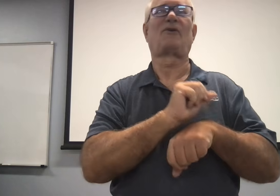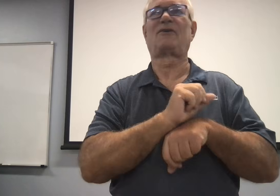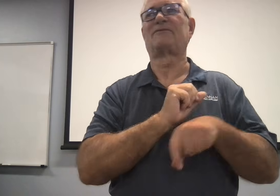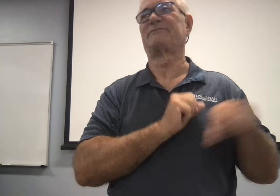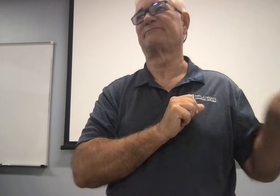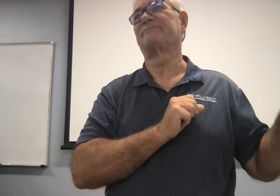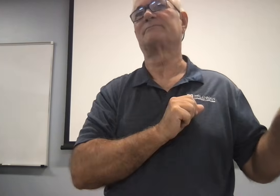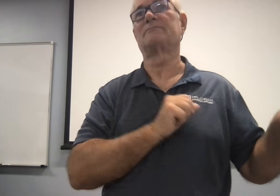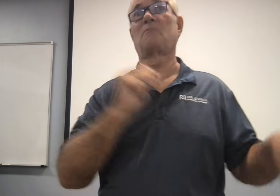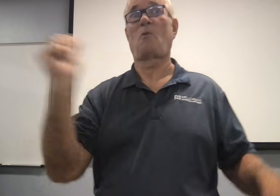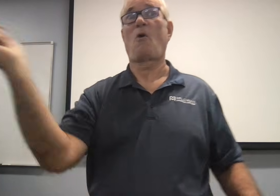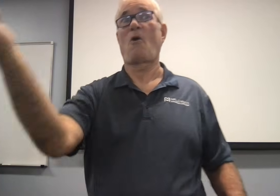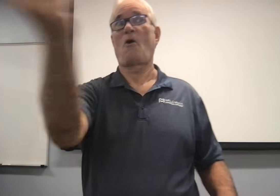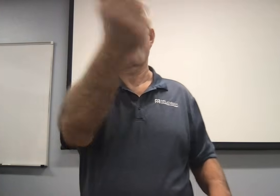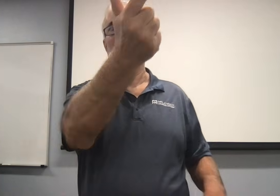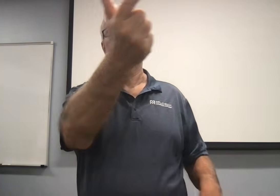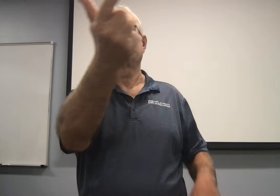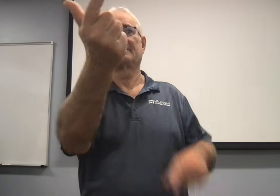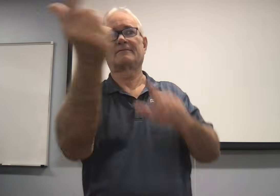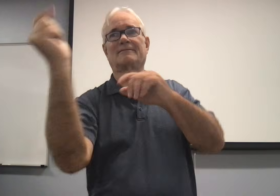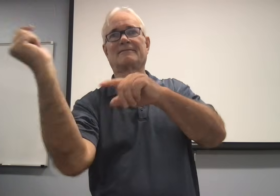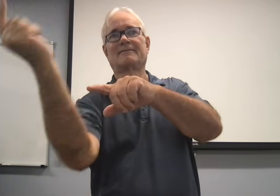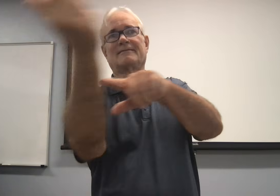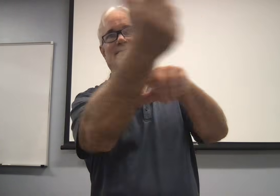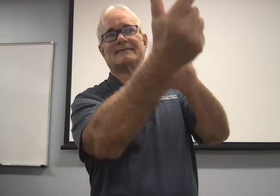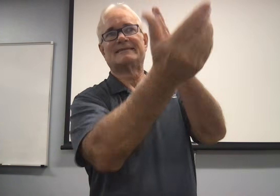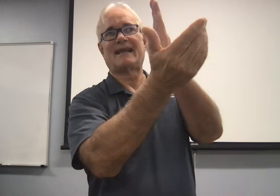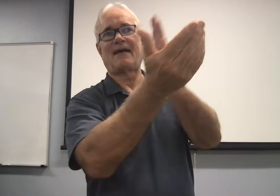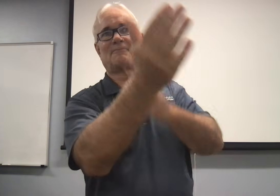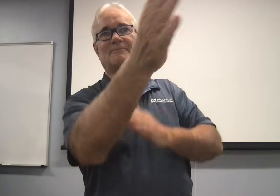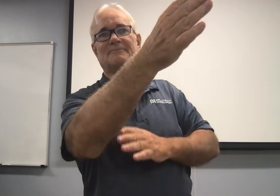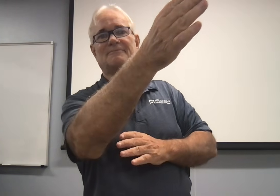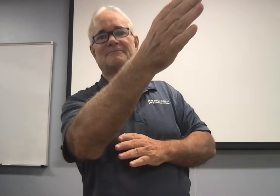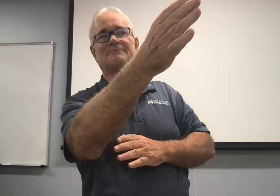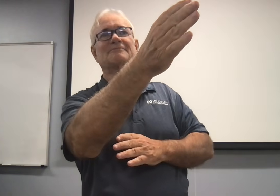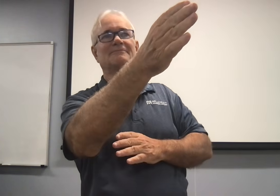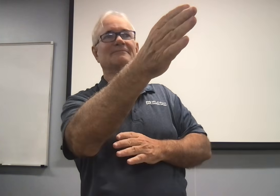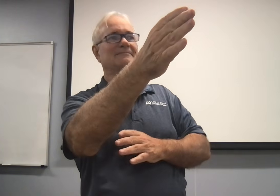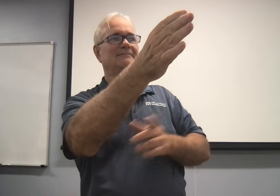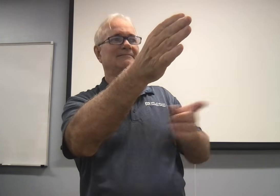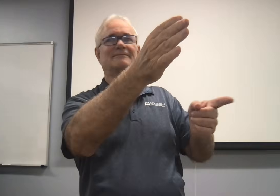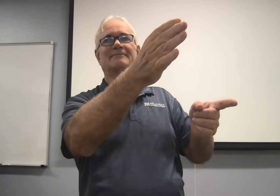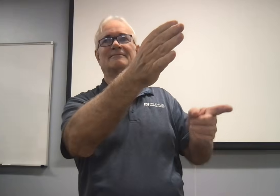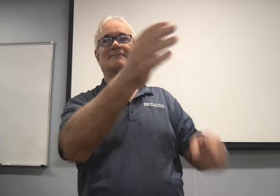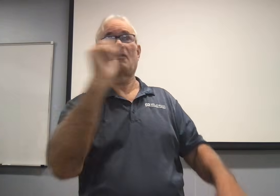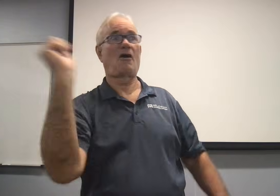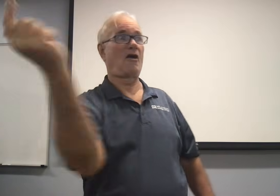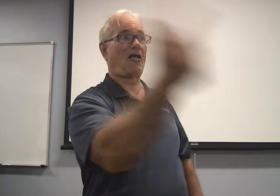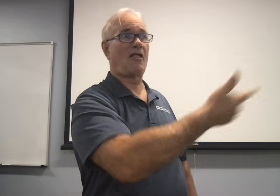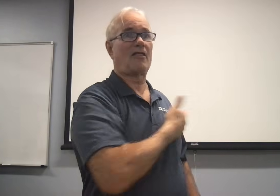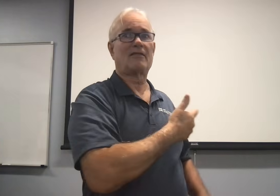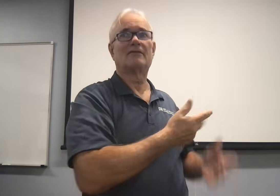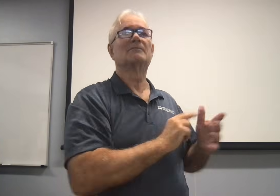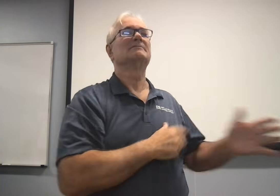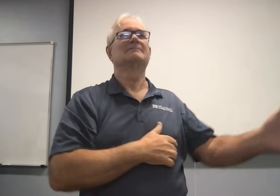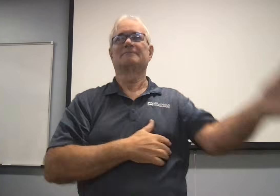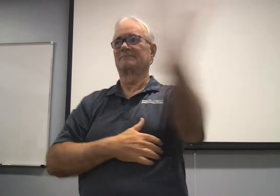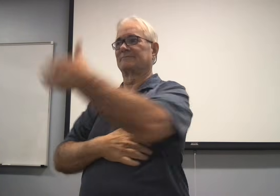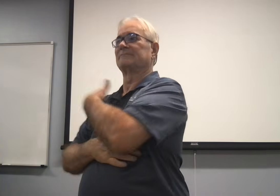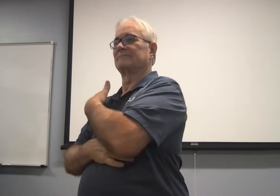over here because they're working. All of you guys are my students. See how it's directional? If I do